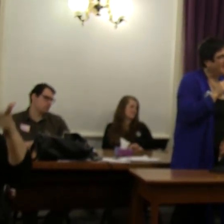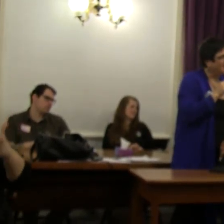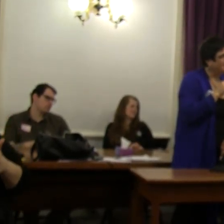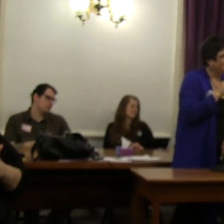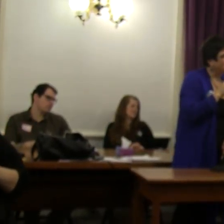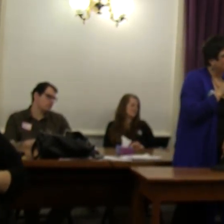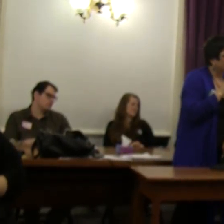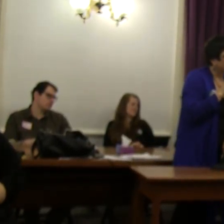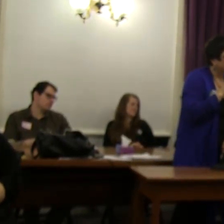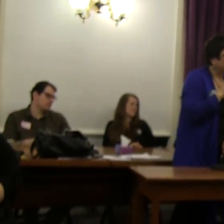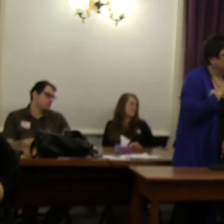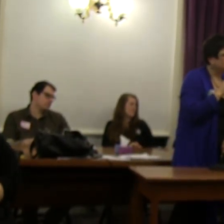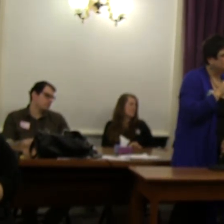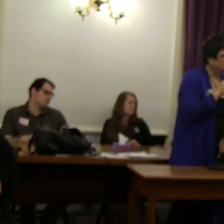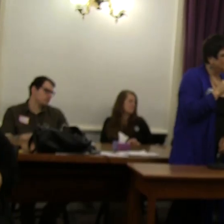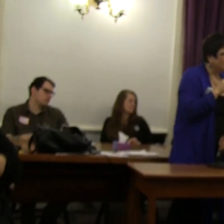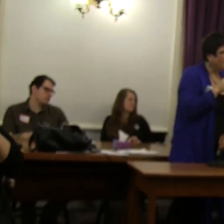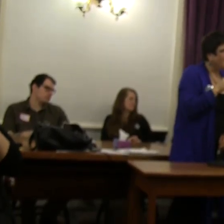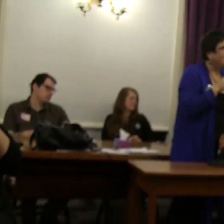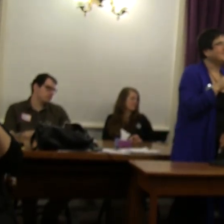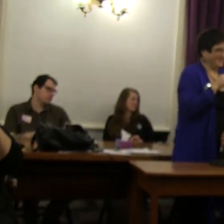my town church move. And also,